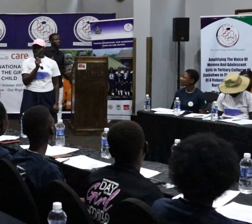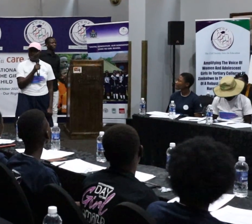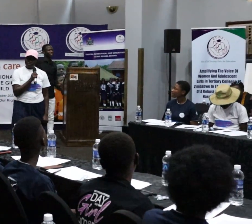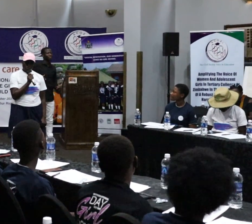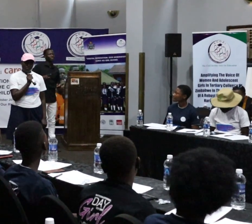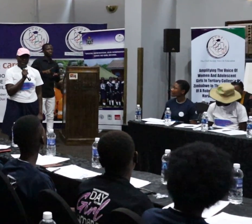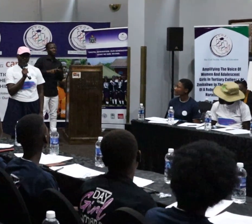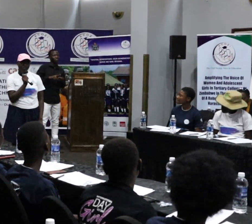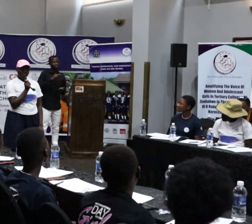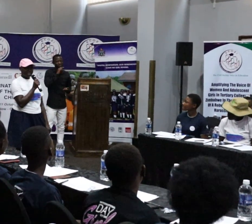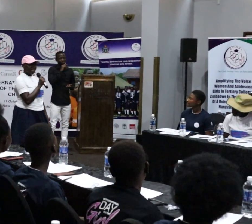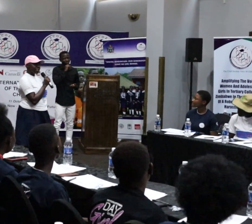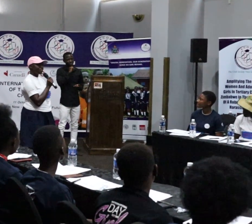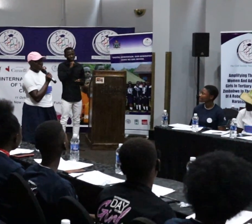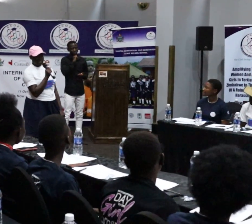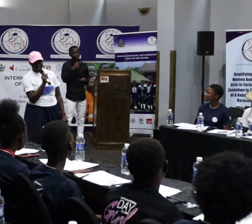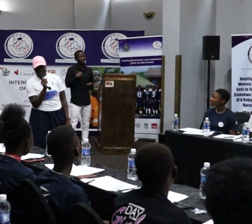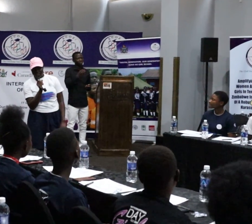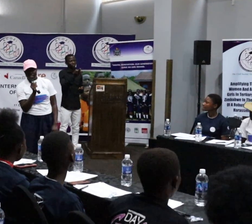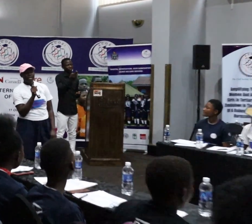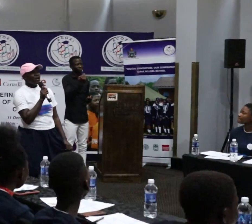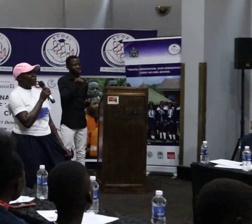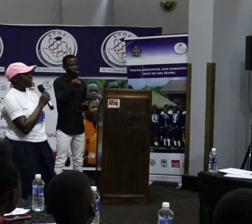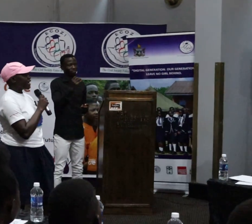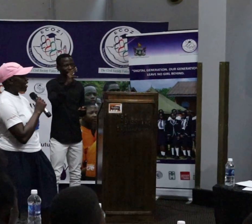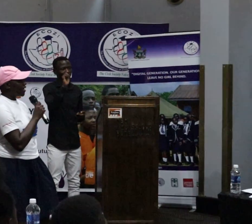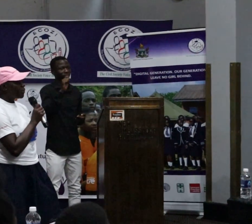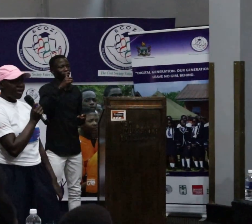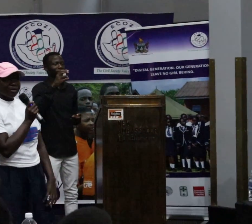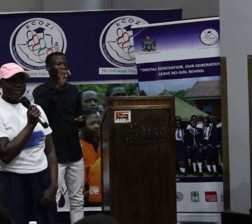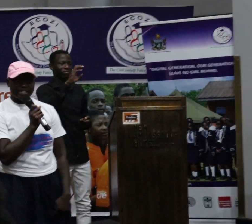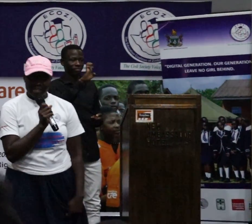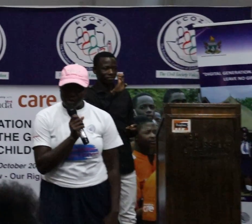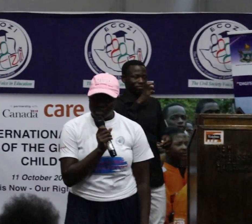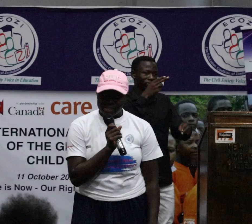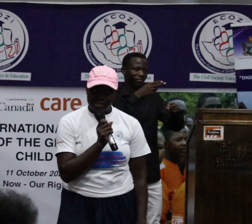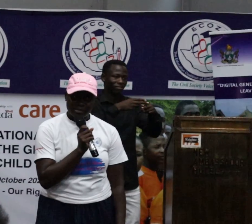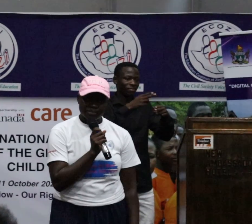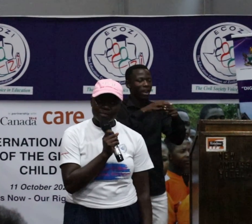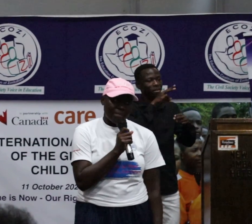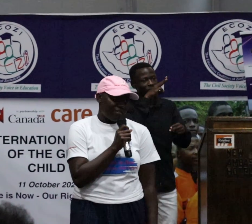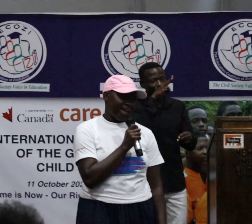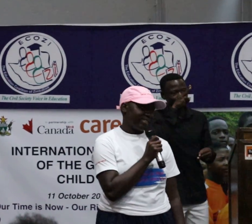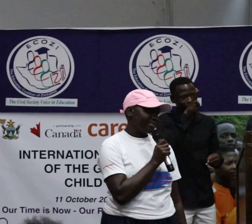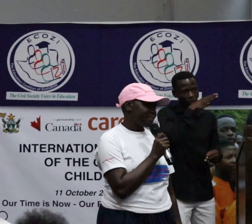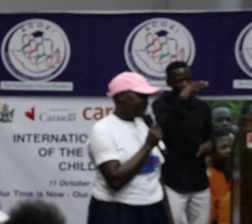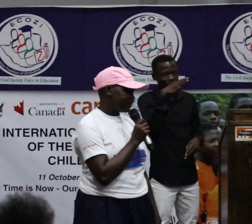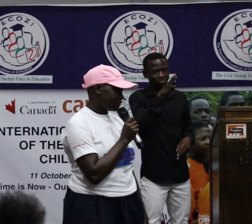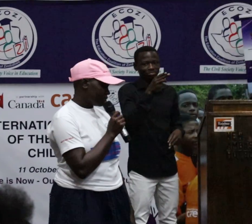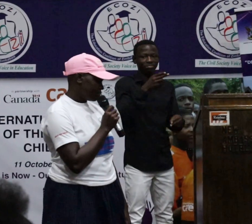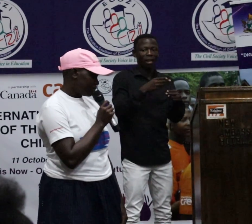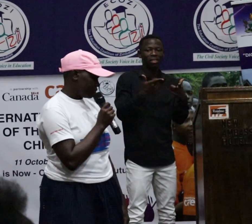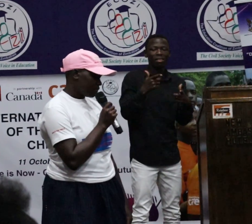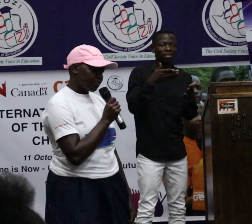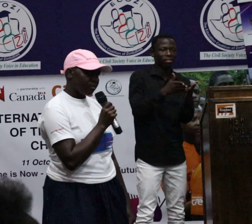My name is Leoba Dure from FACET, Mazowe District, with a poem entitled My Rights.